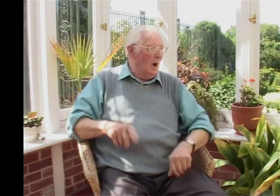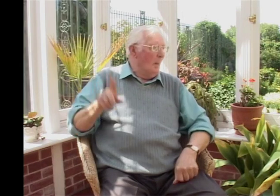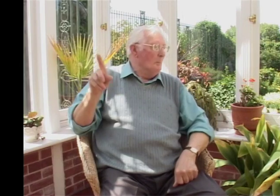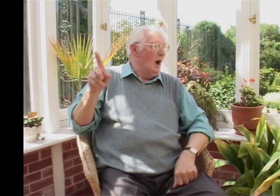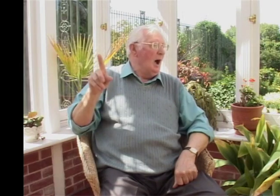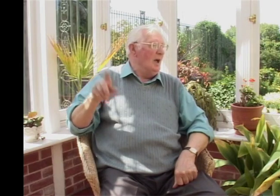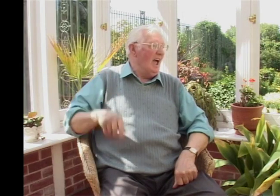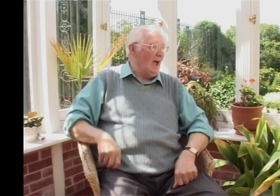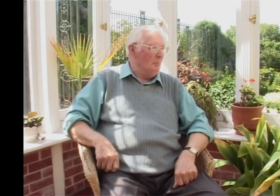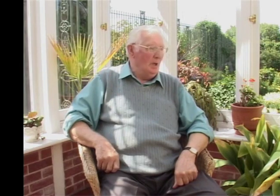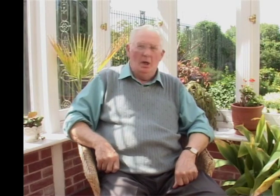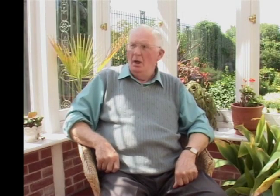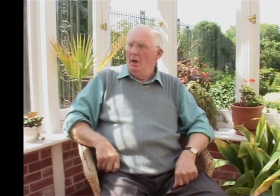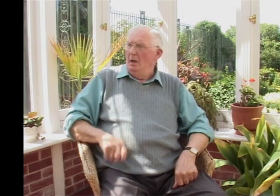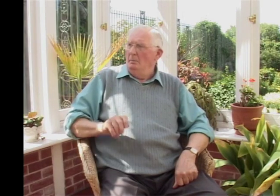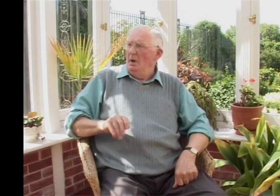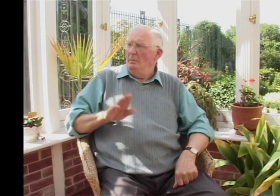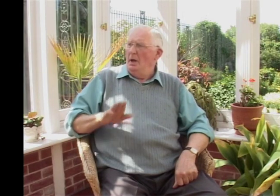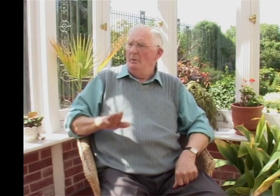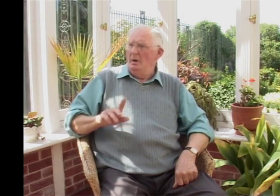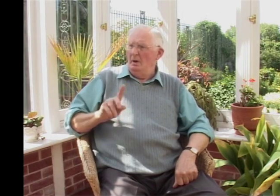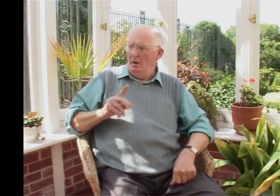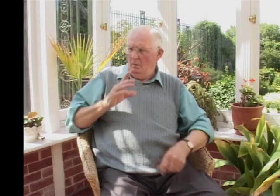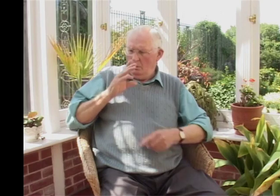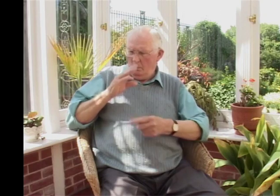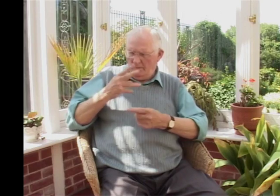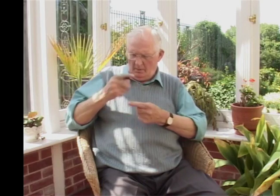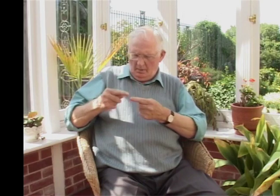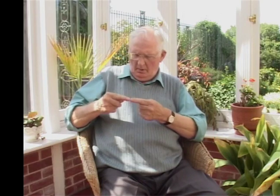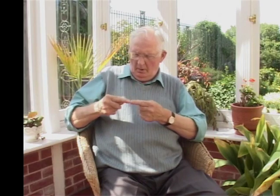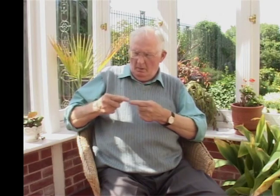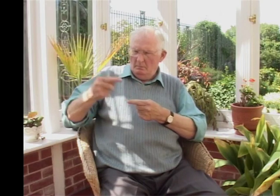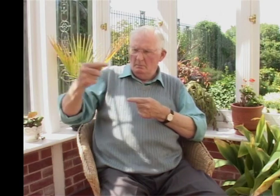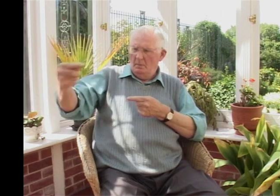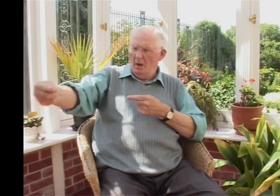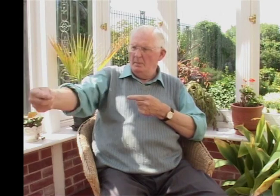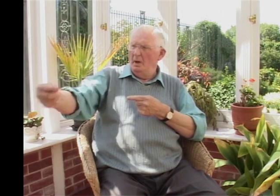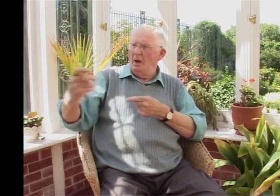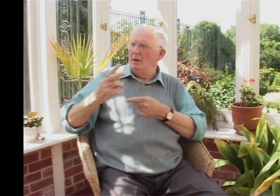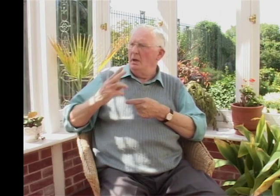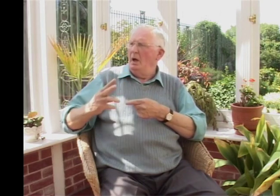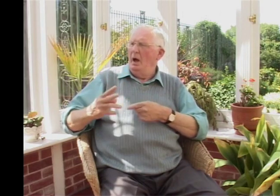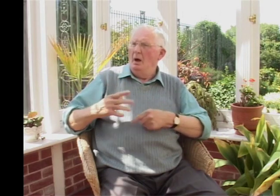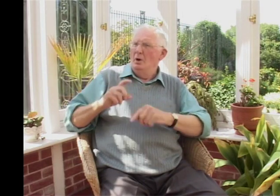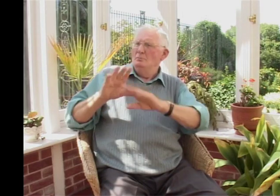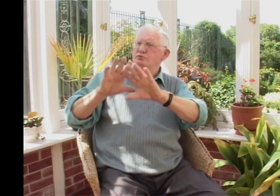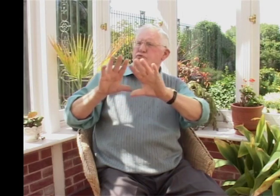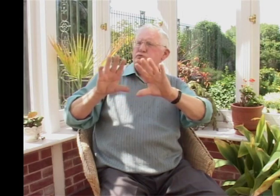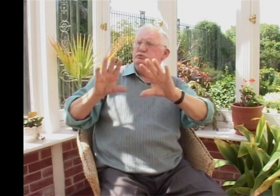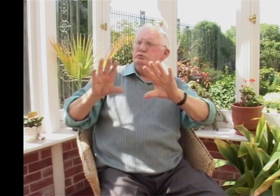Birmingham. Birmingham, I thought. We're in Wolverhampton, it's only a stone's throw away. There was this red cloud, this